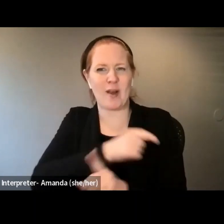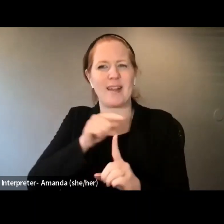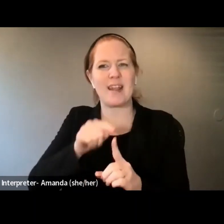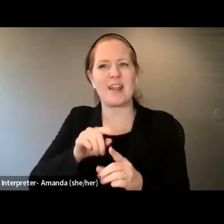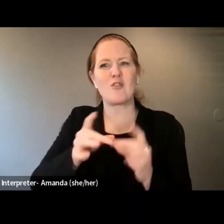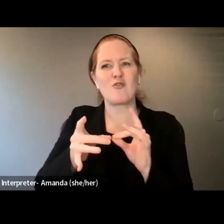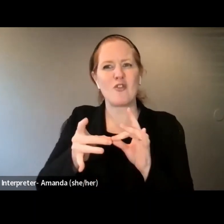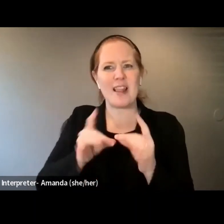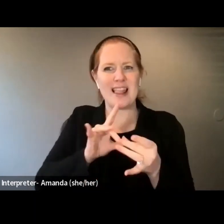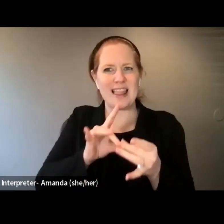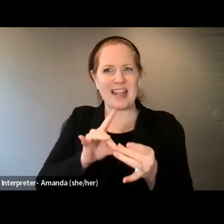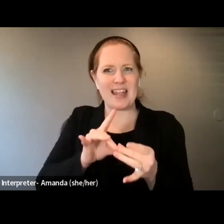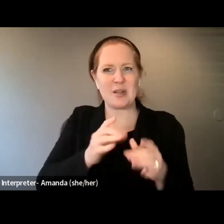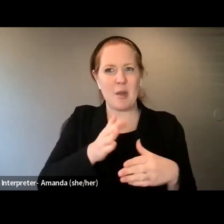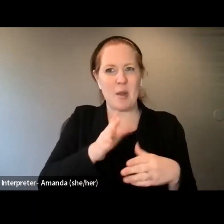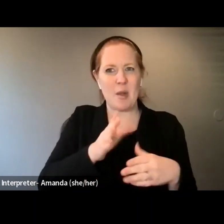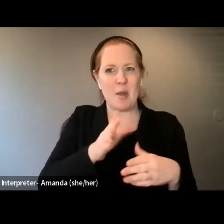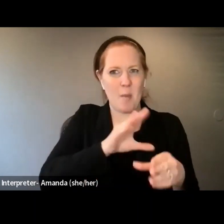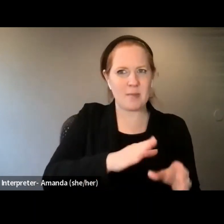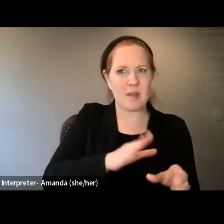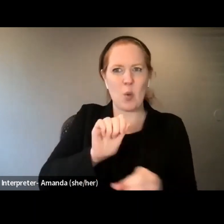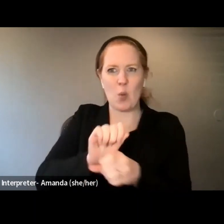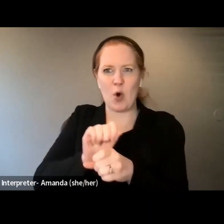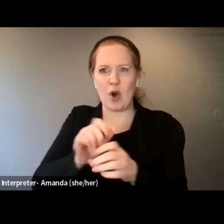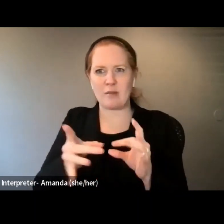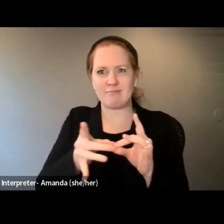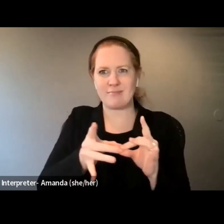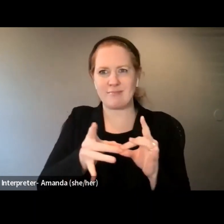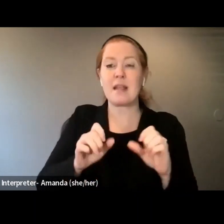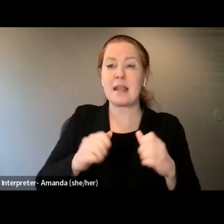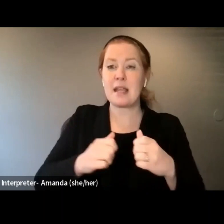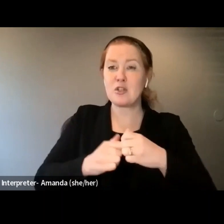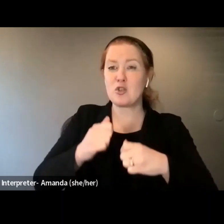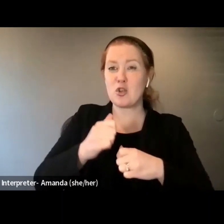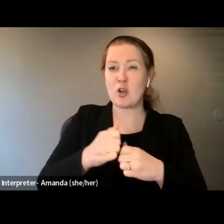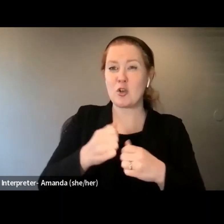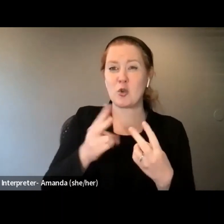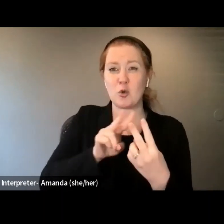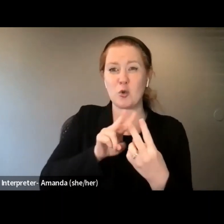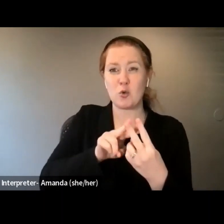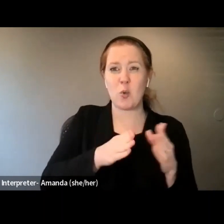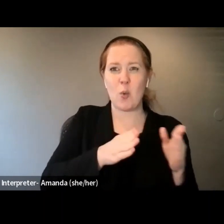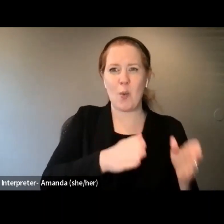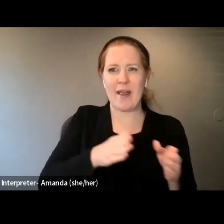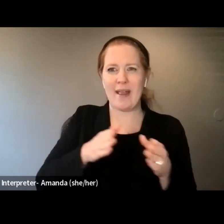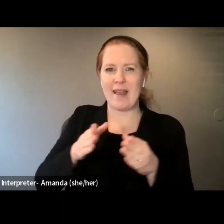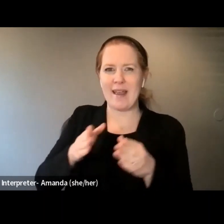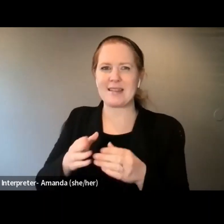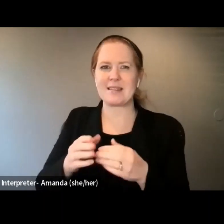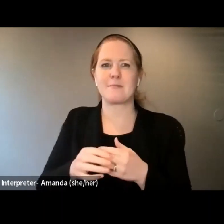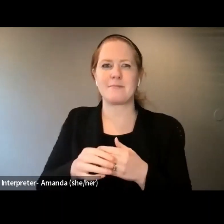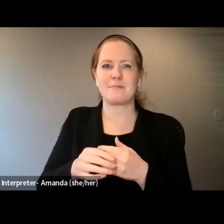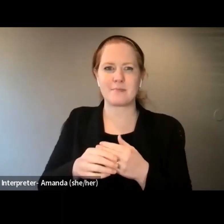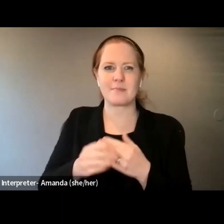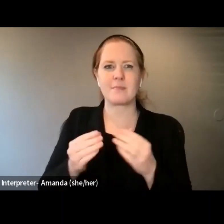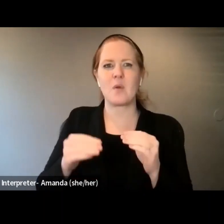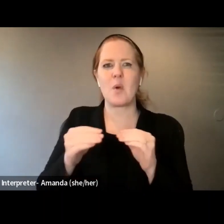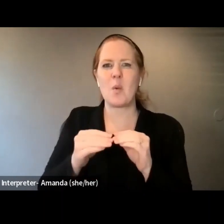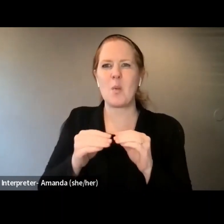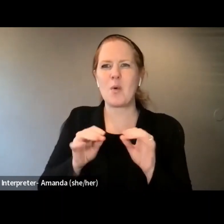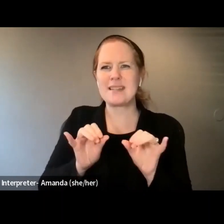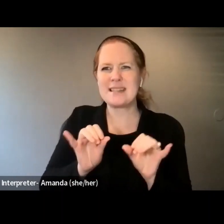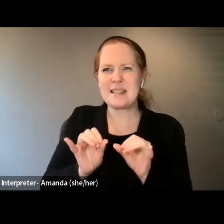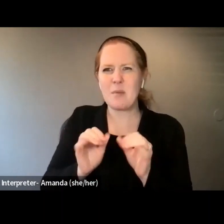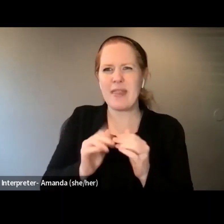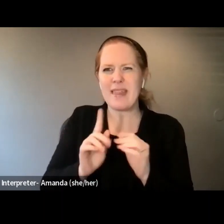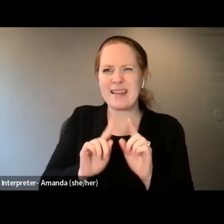relationship between the participant and their worker can be structured in two different ways. I would say these two ways are more similar than they are different, but